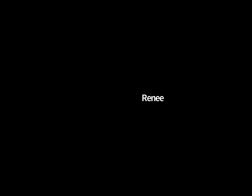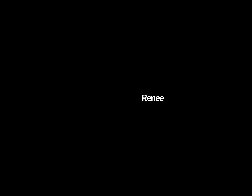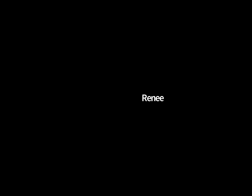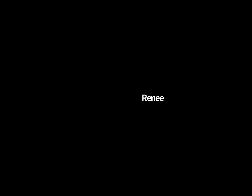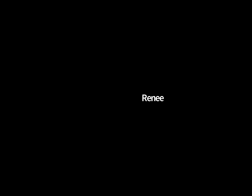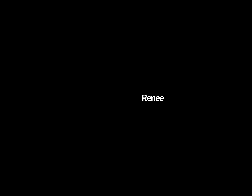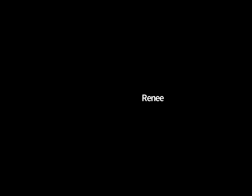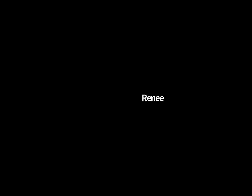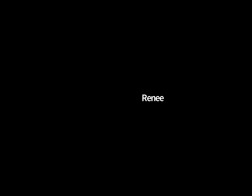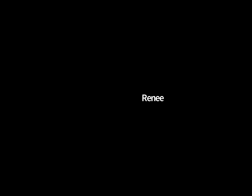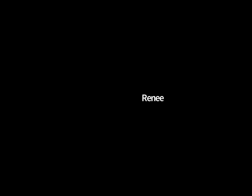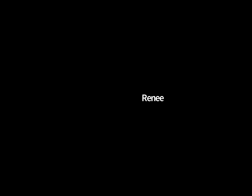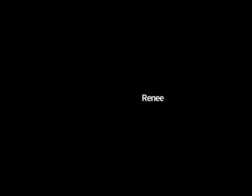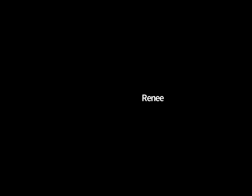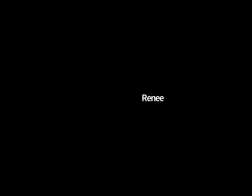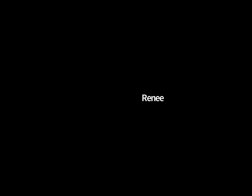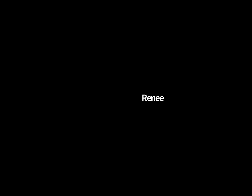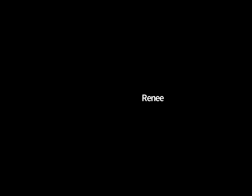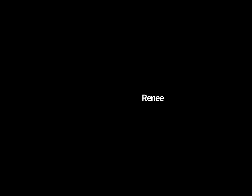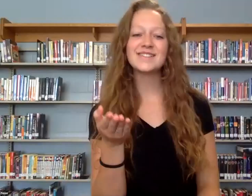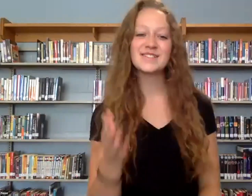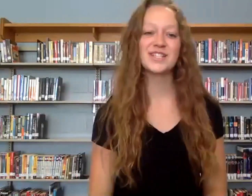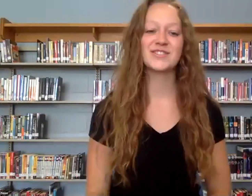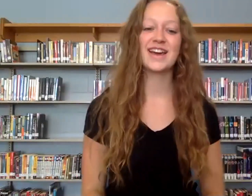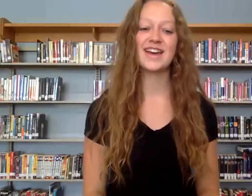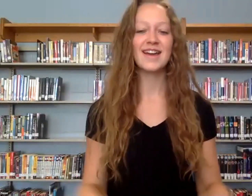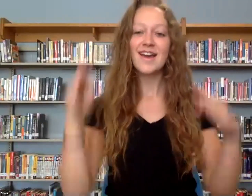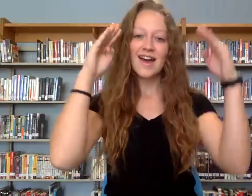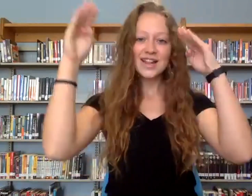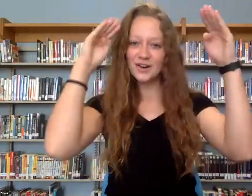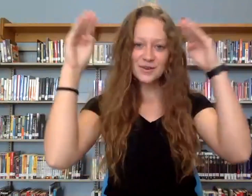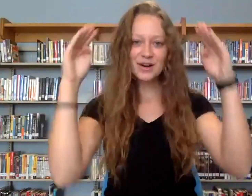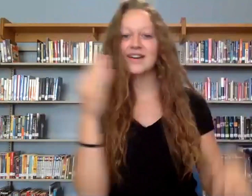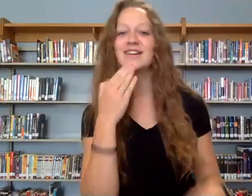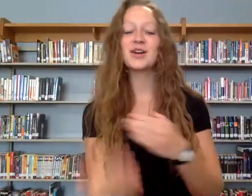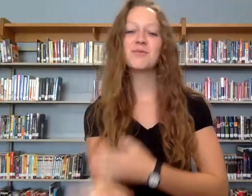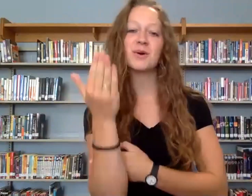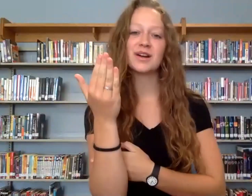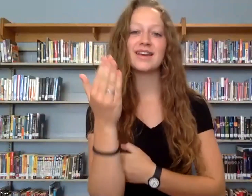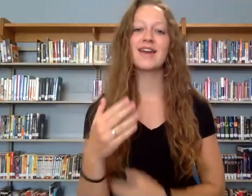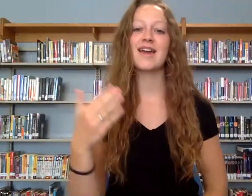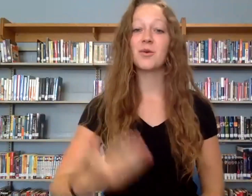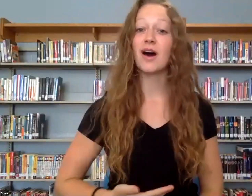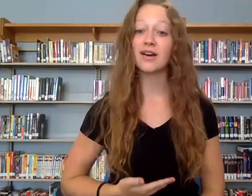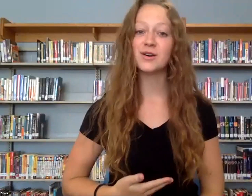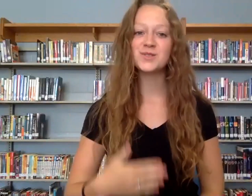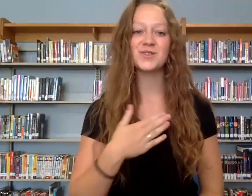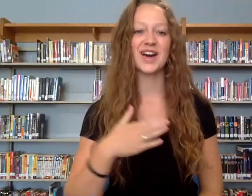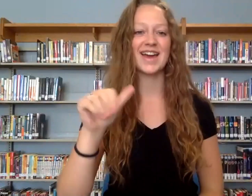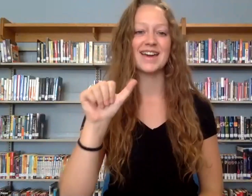language. Good morning, everybody. Thank you so much, Renee. Hello, everyone. Good morning and welcome to my